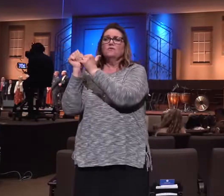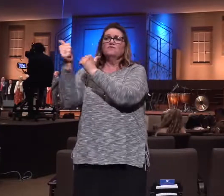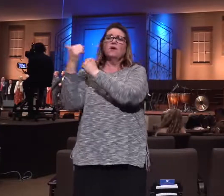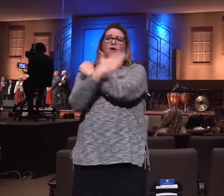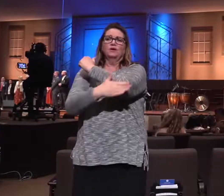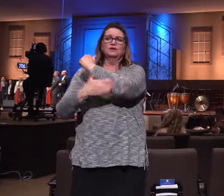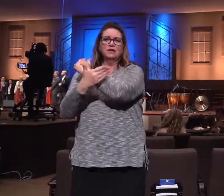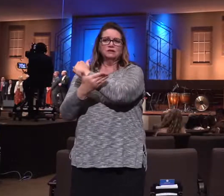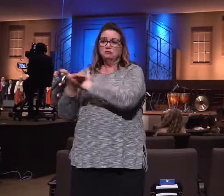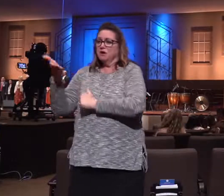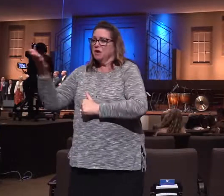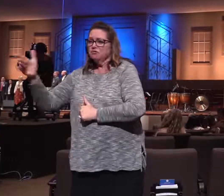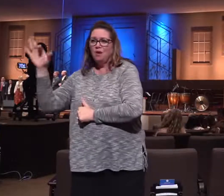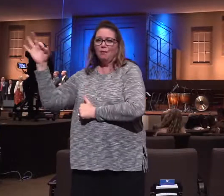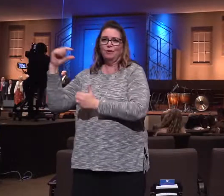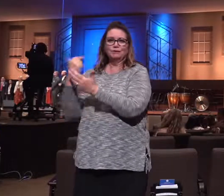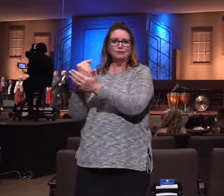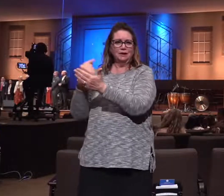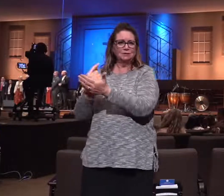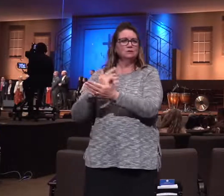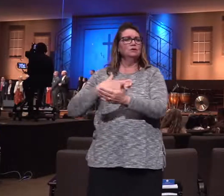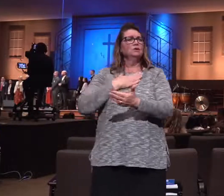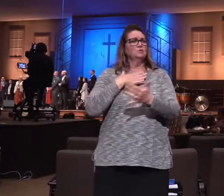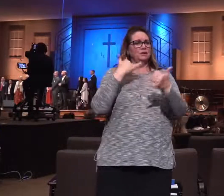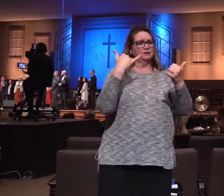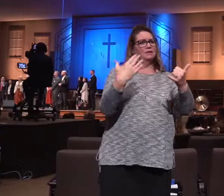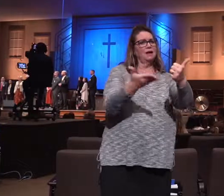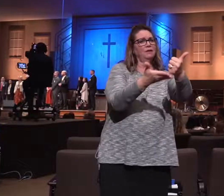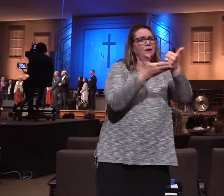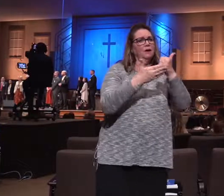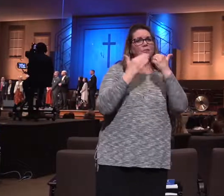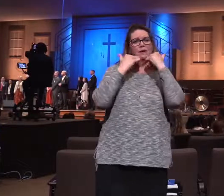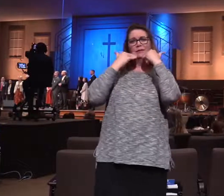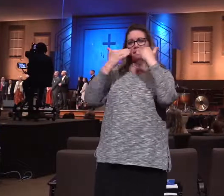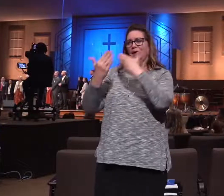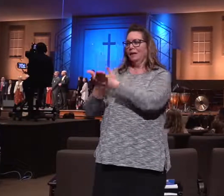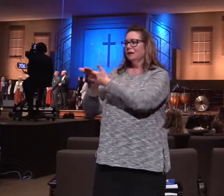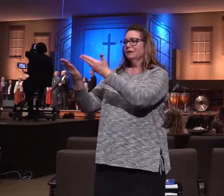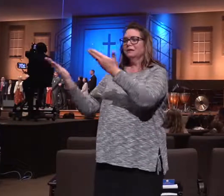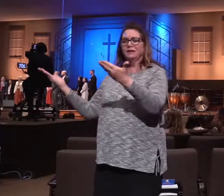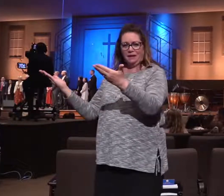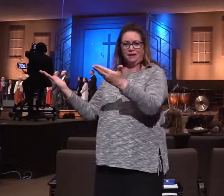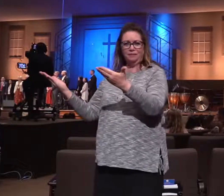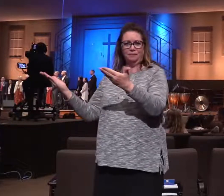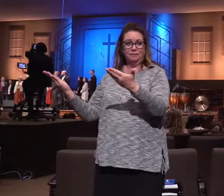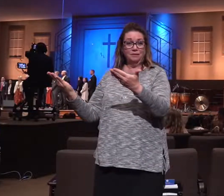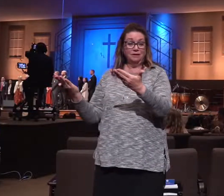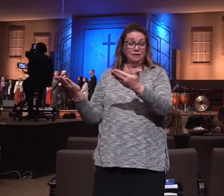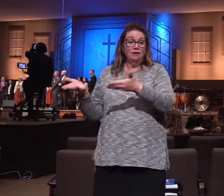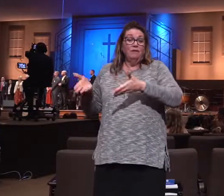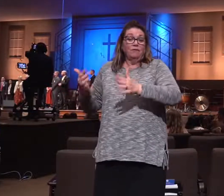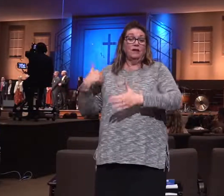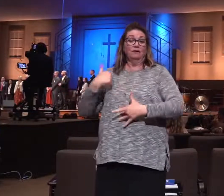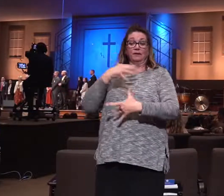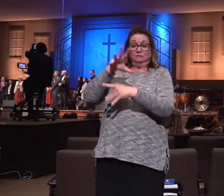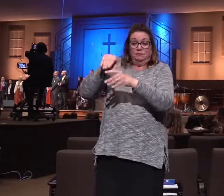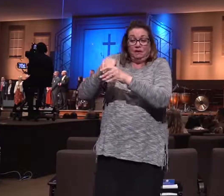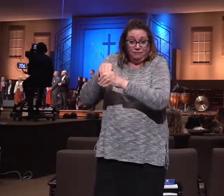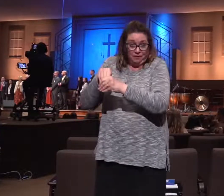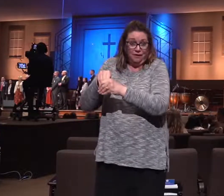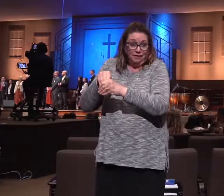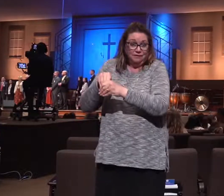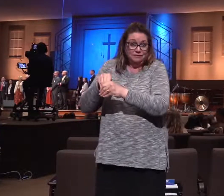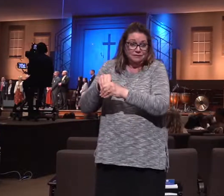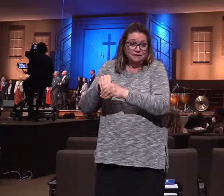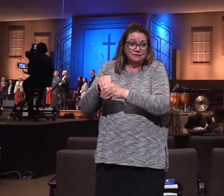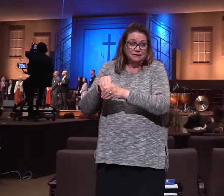Christ. And I want you to take a moment right now and thank them for the privilege they've given us to support them in worldwide missions as